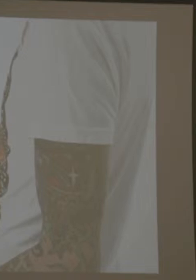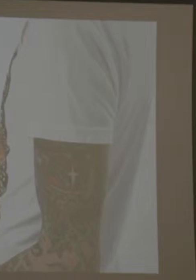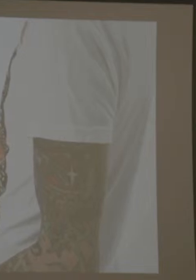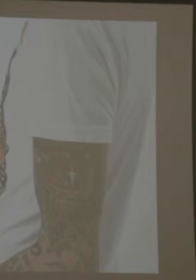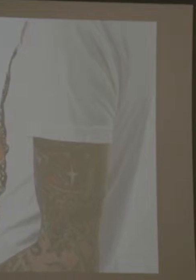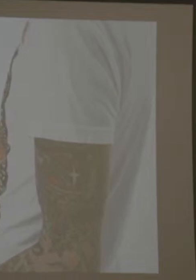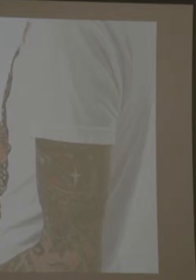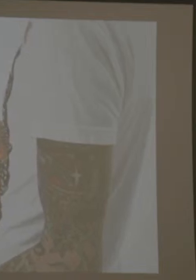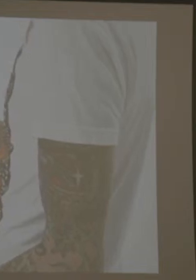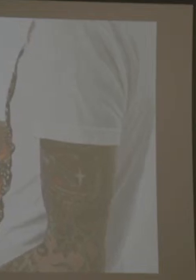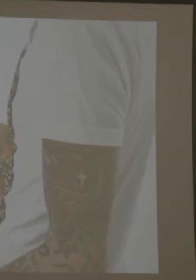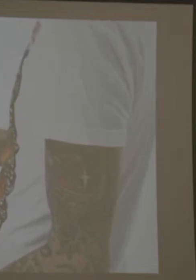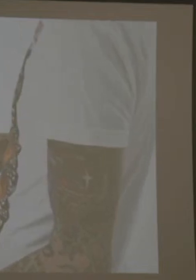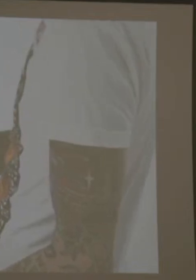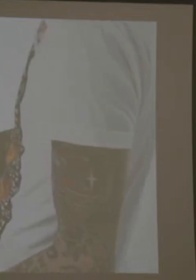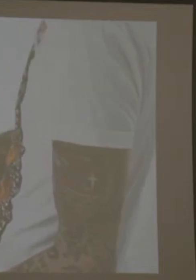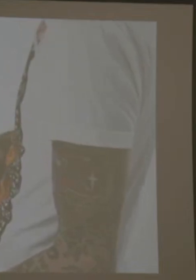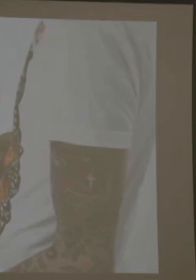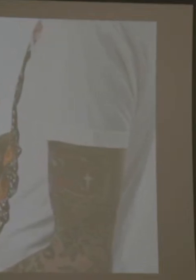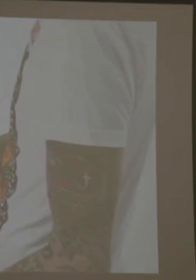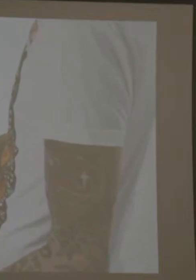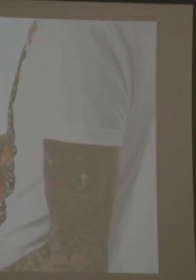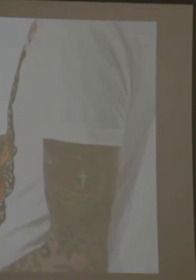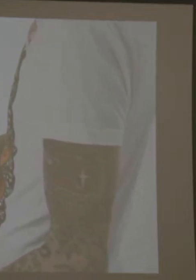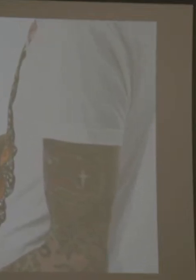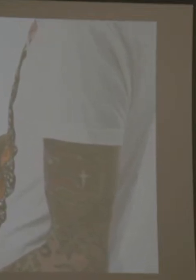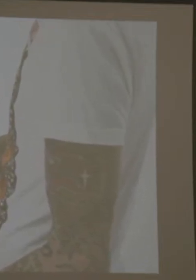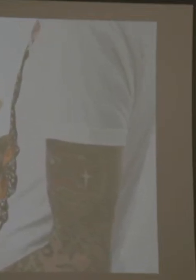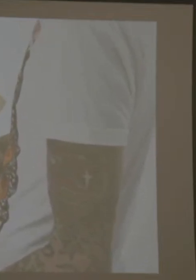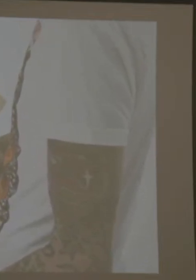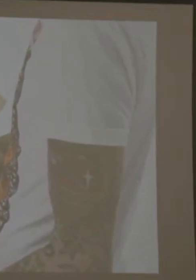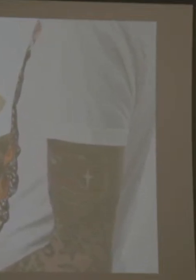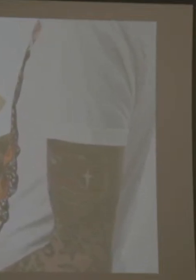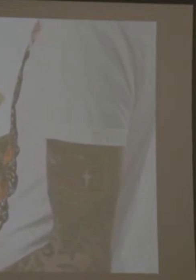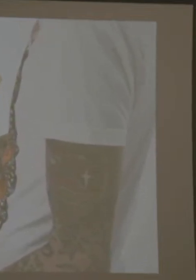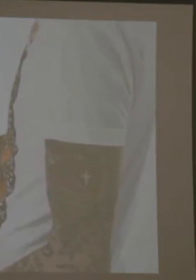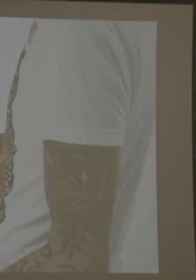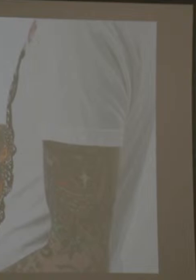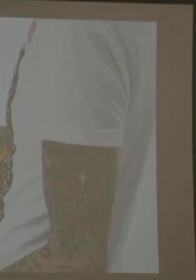typography to the imagery spoke volumes.